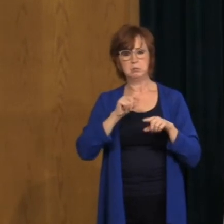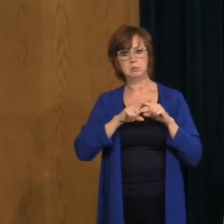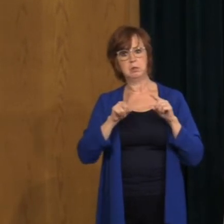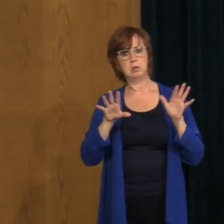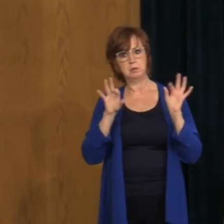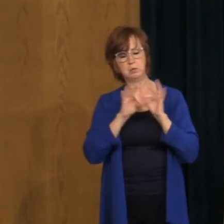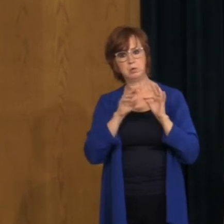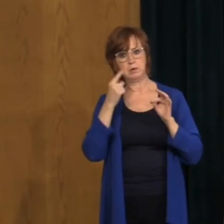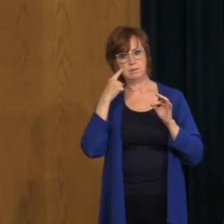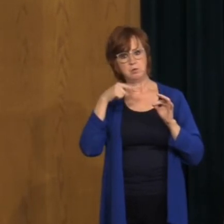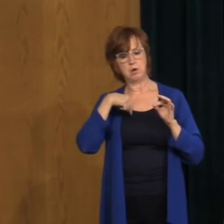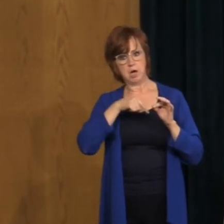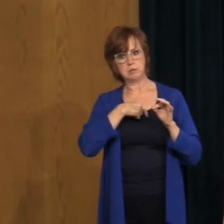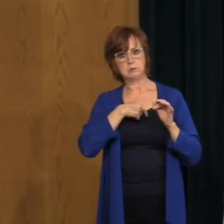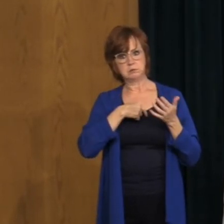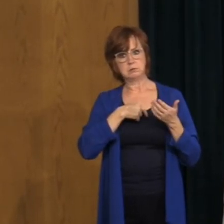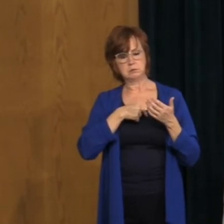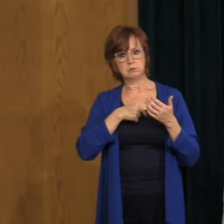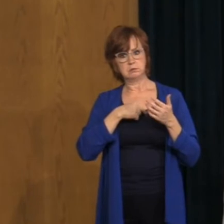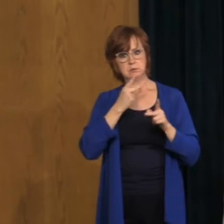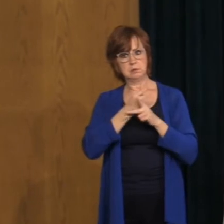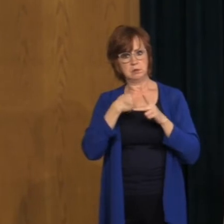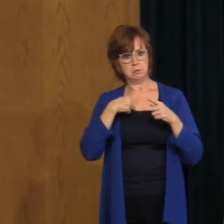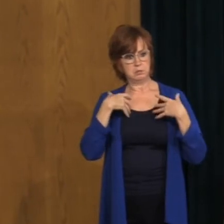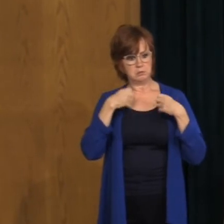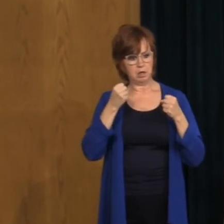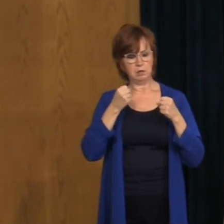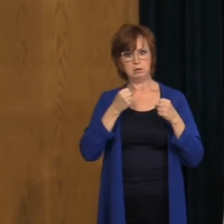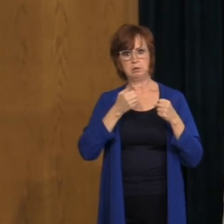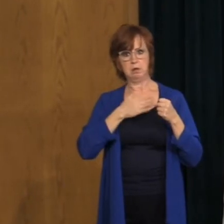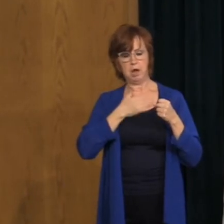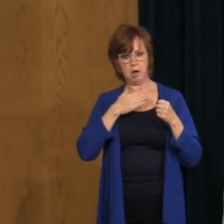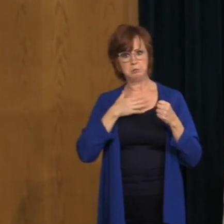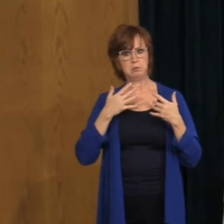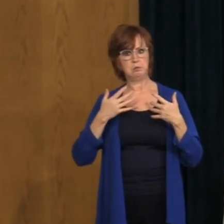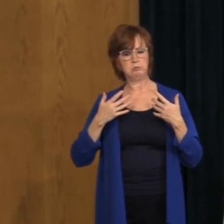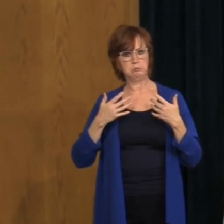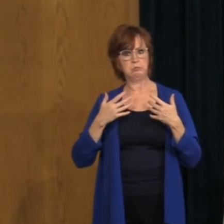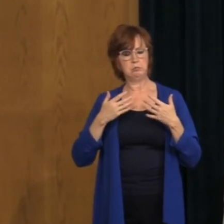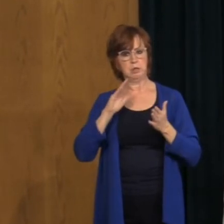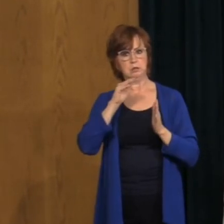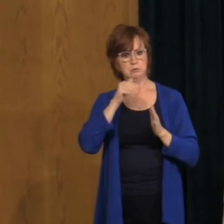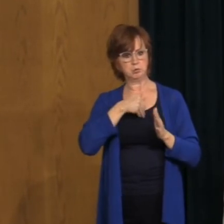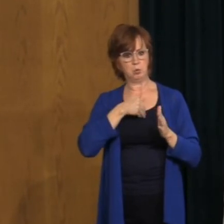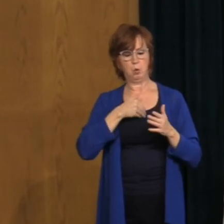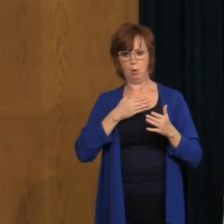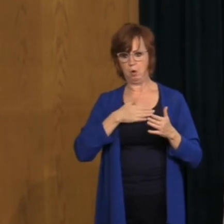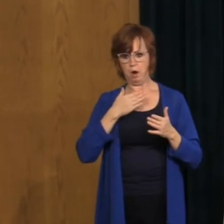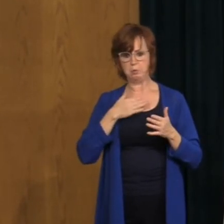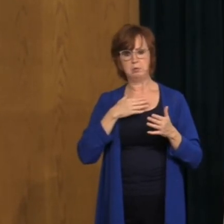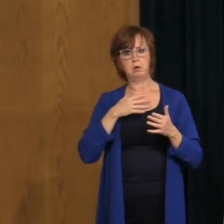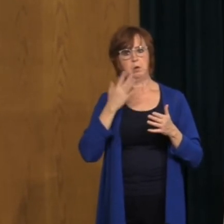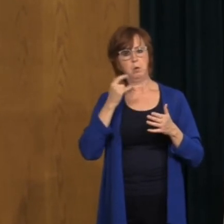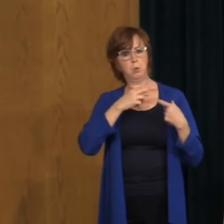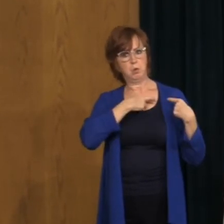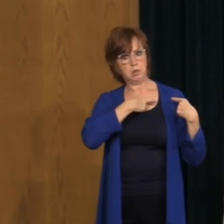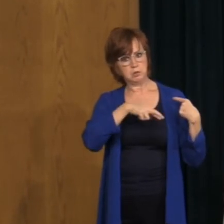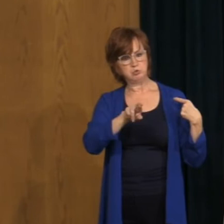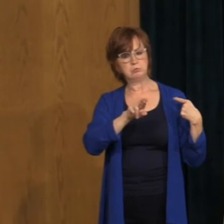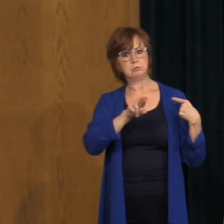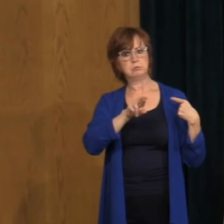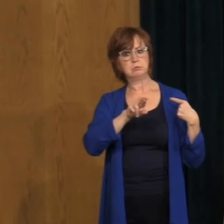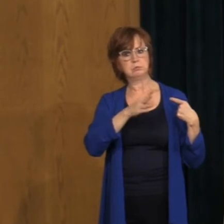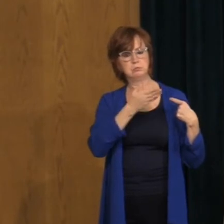own personal well-being and spiritual well-being, if you will. Working closely with a number of faith-based